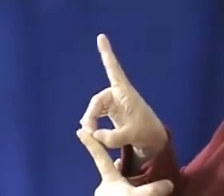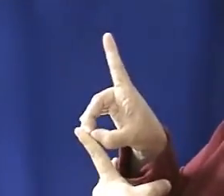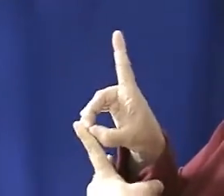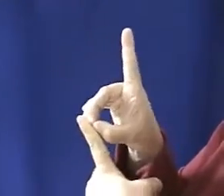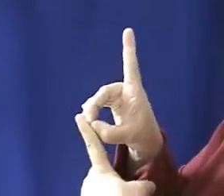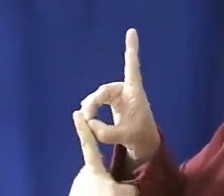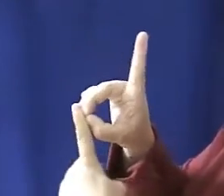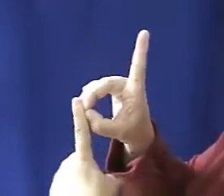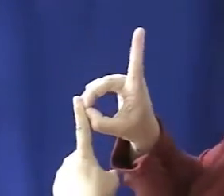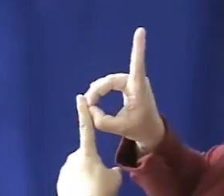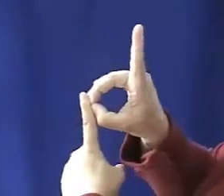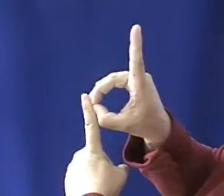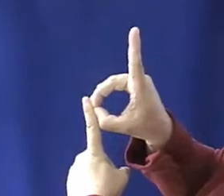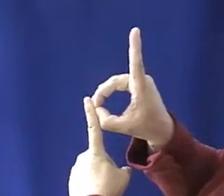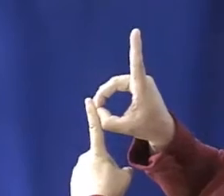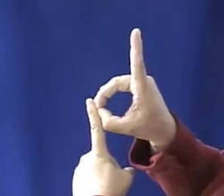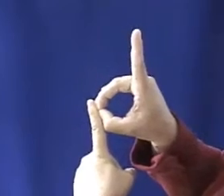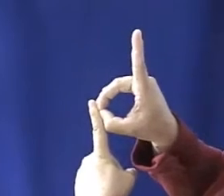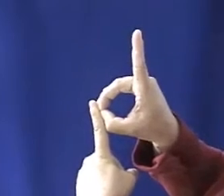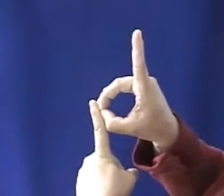doesn't do that. Oh, there we go. There's a D.